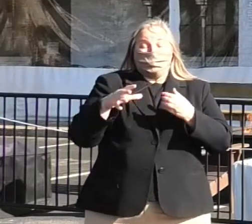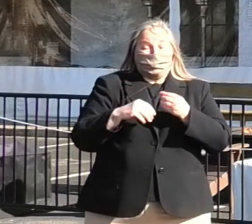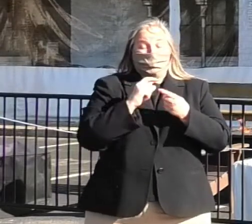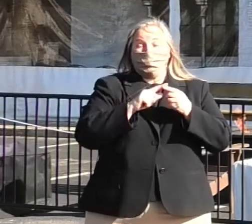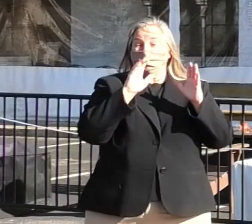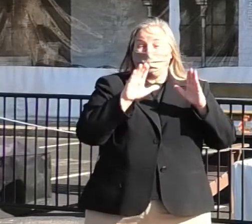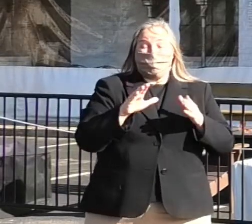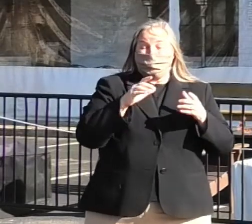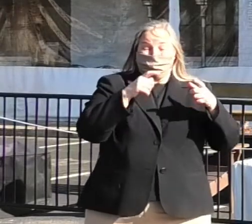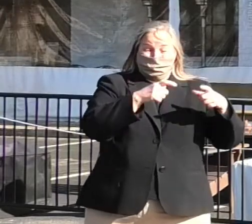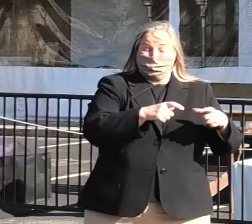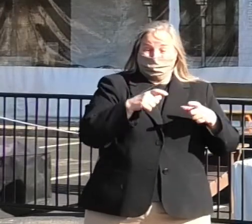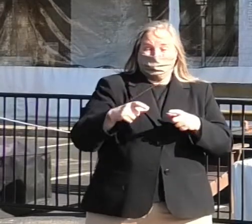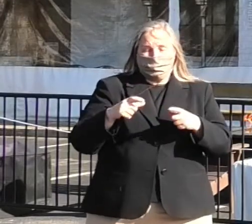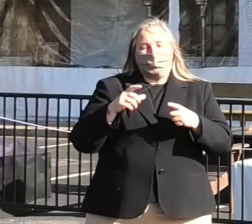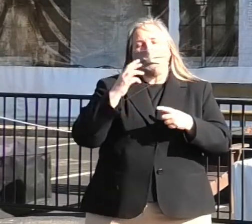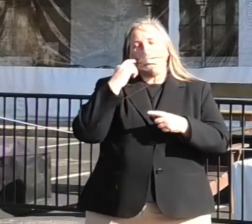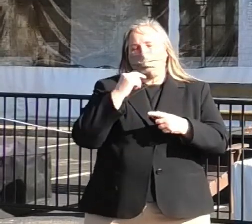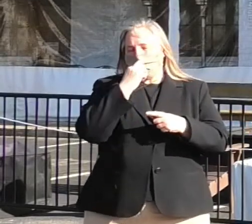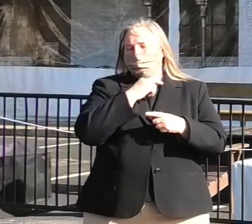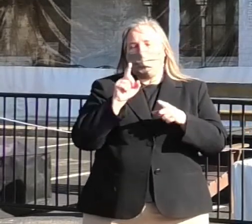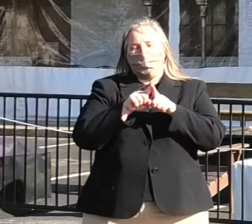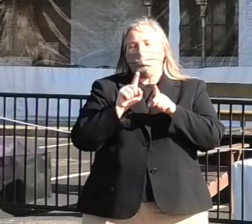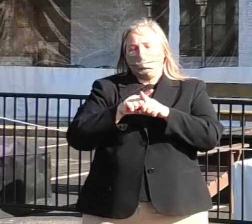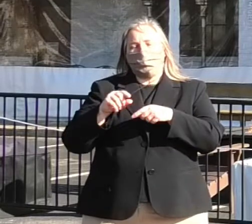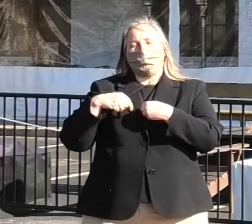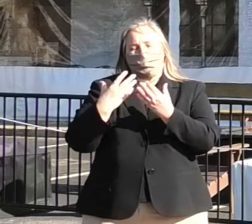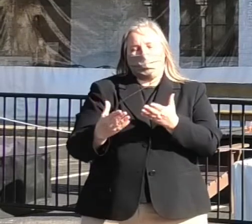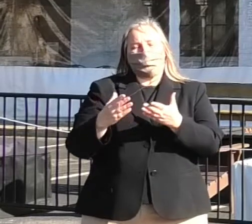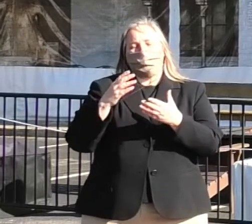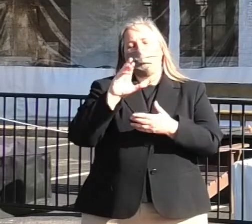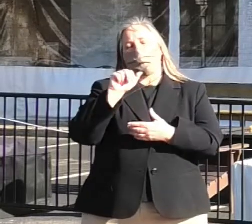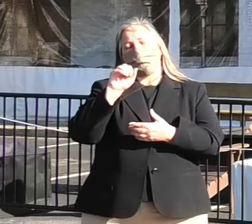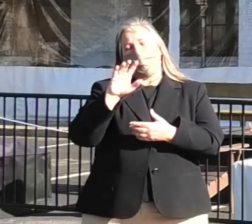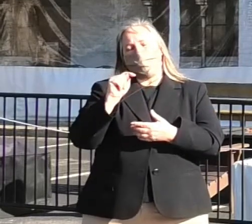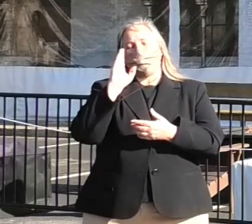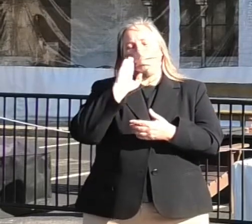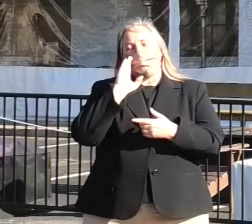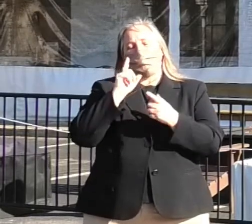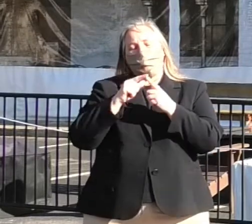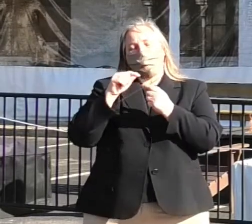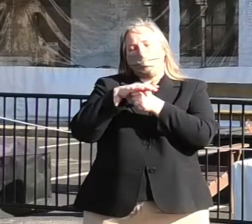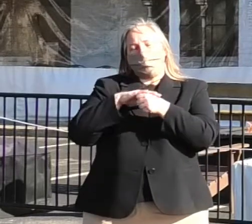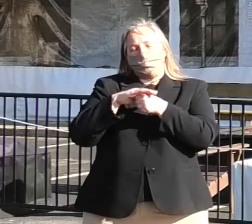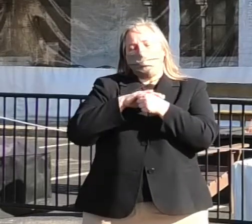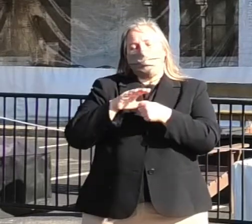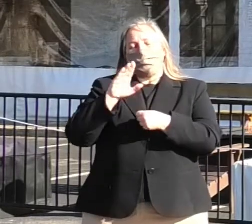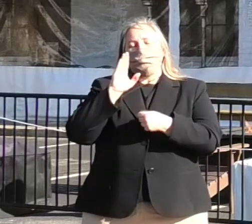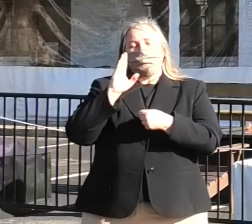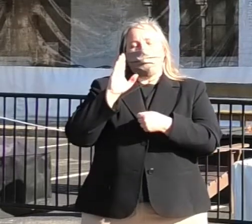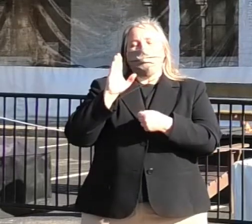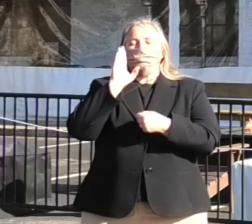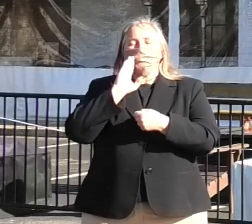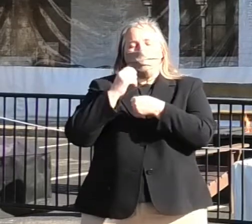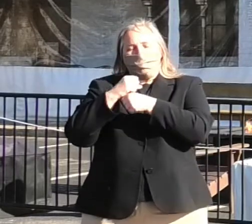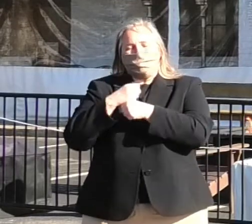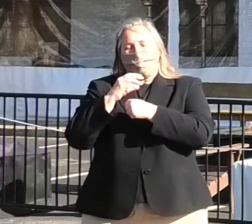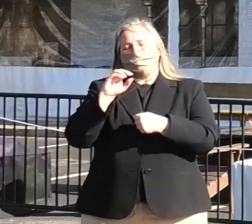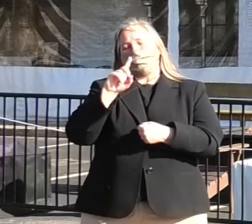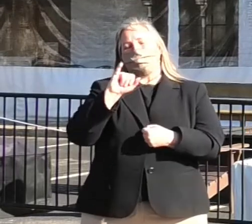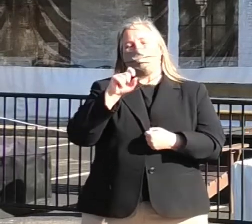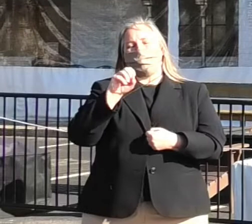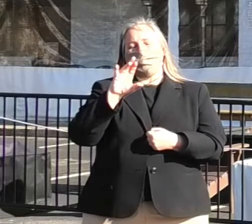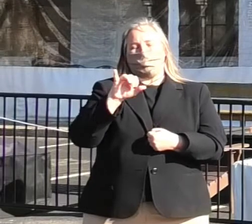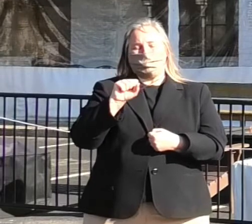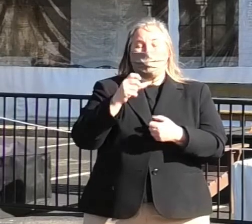also serving up craft beverages from local breweries and distilleries. Safety is, of course, continues to